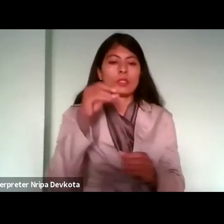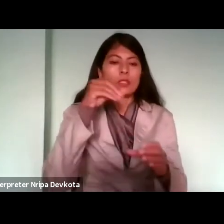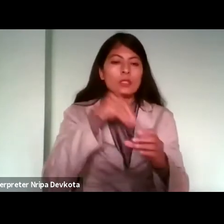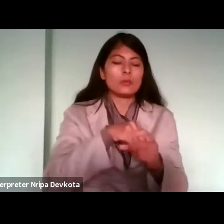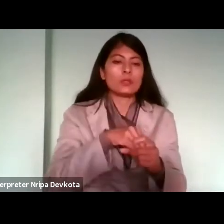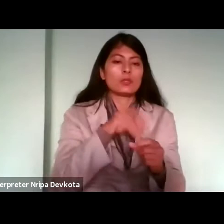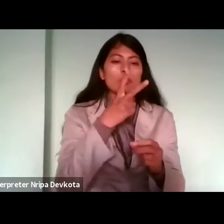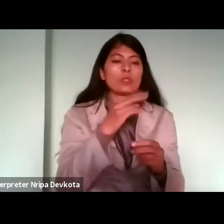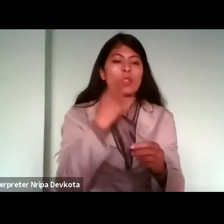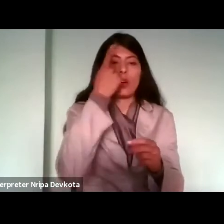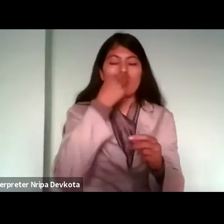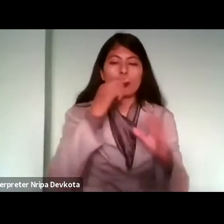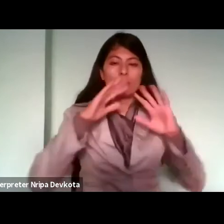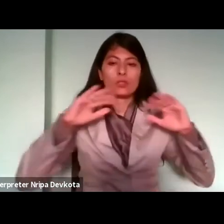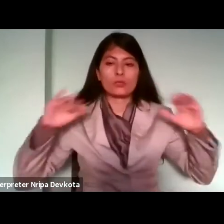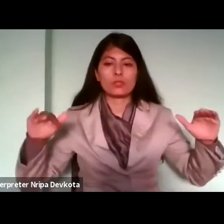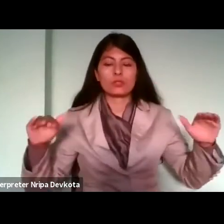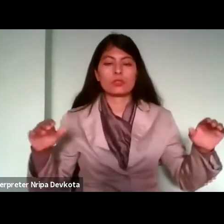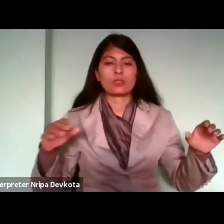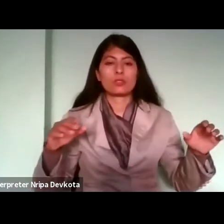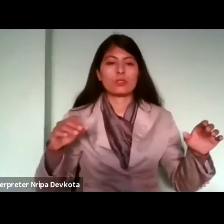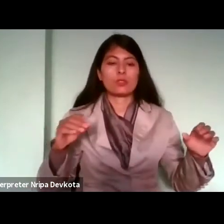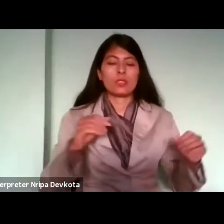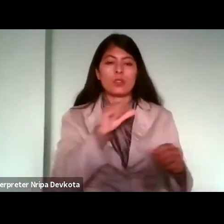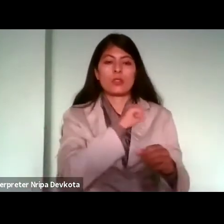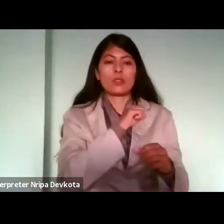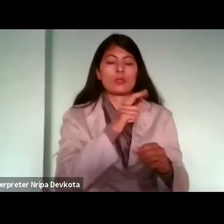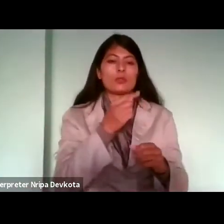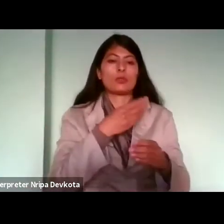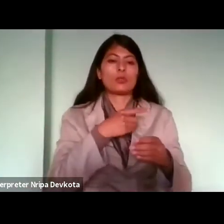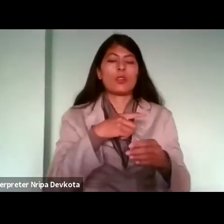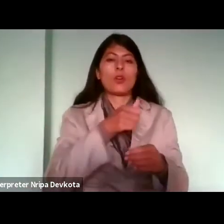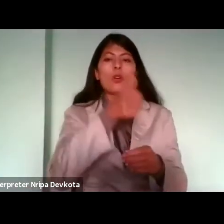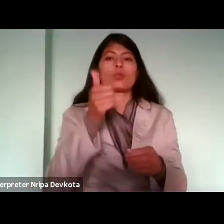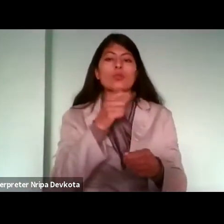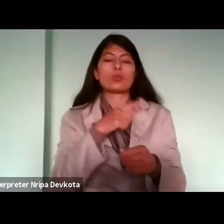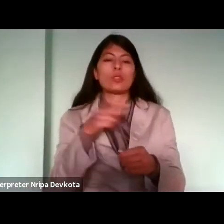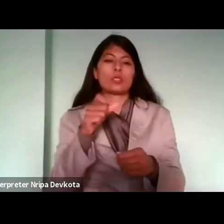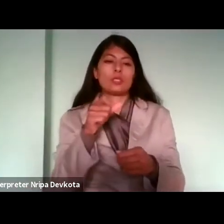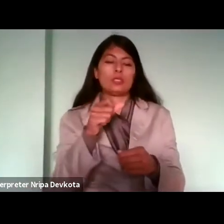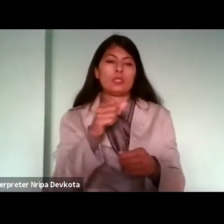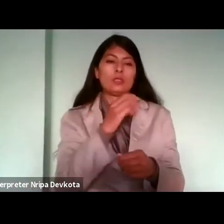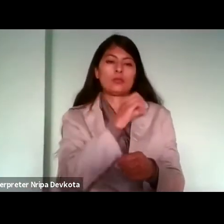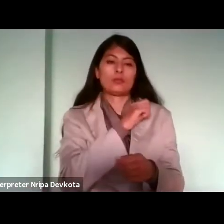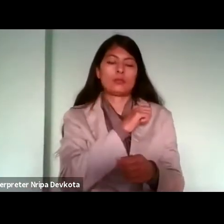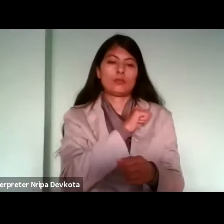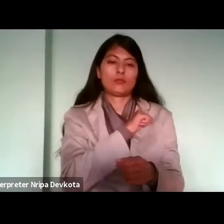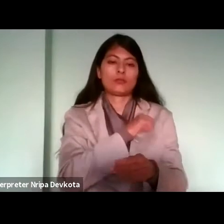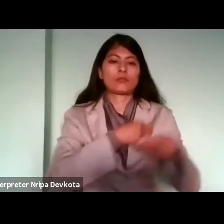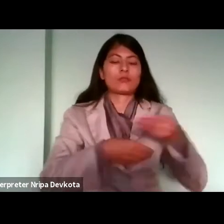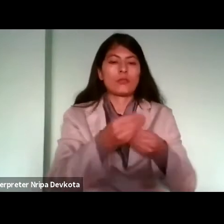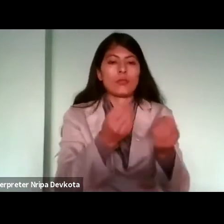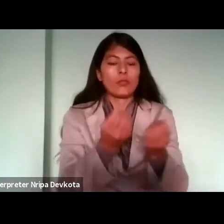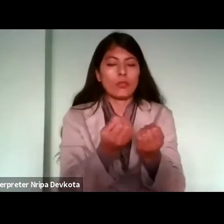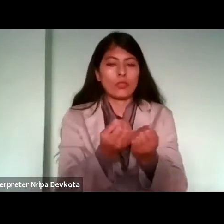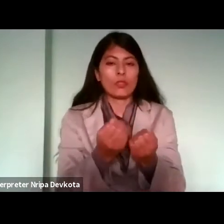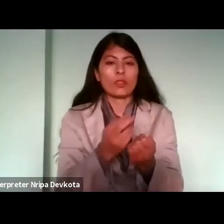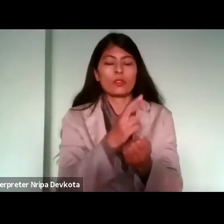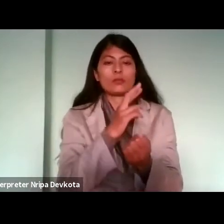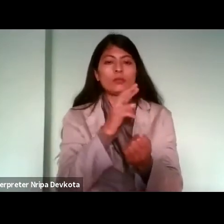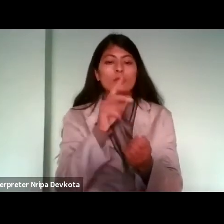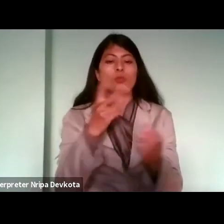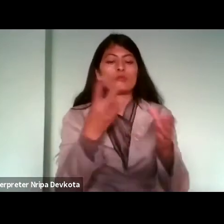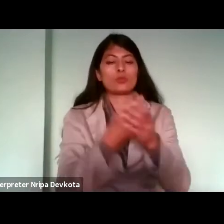two phrases, exploitation for the prostitution of others and exploitation of prostitution, as though both are the